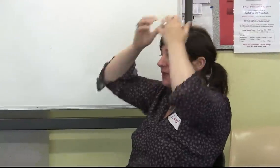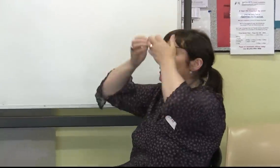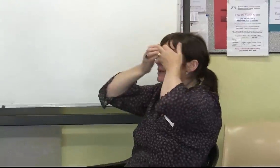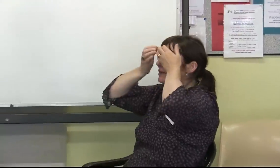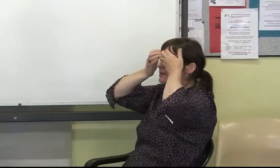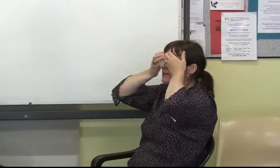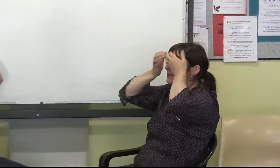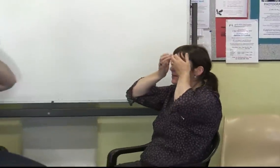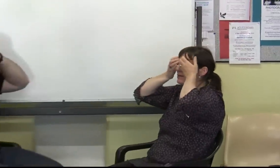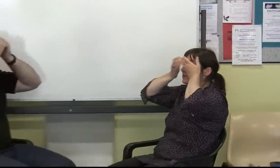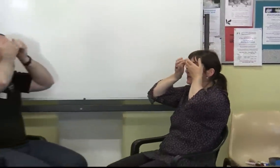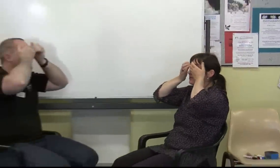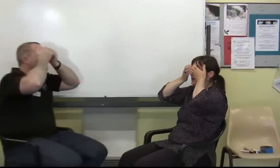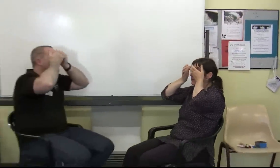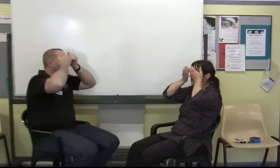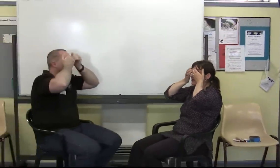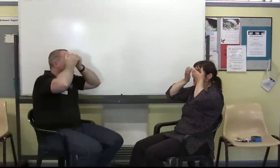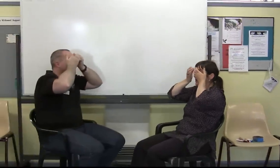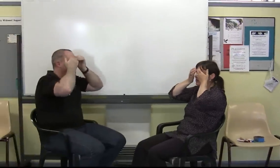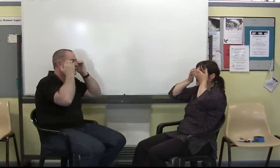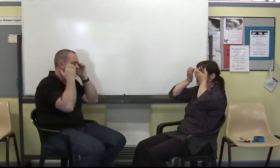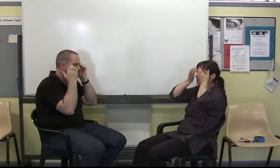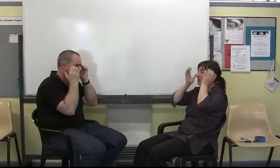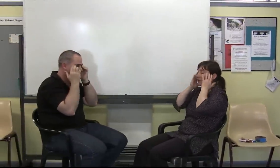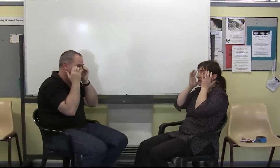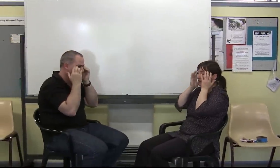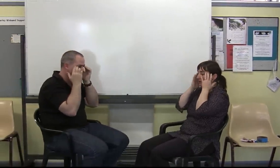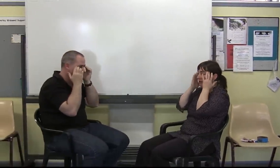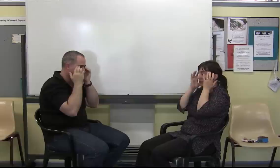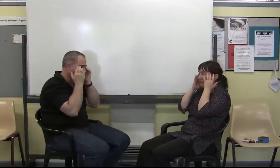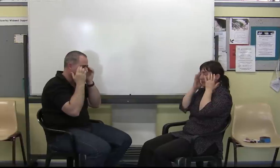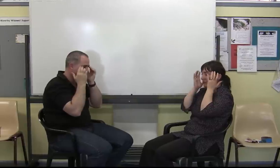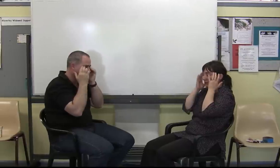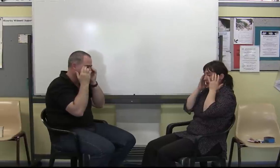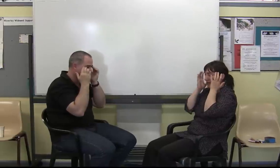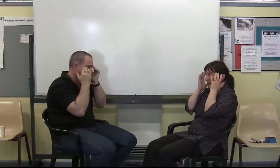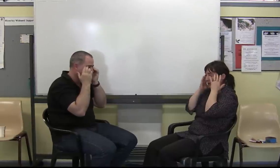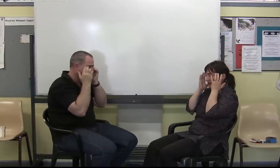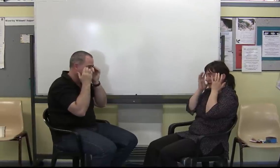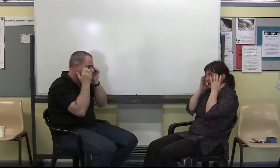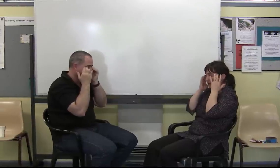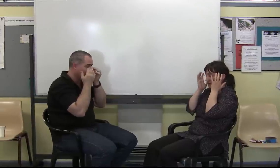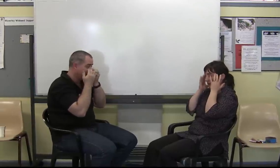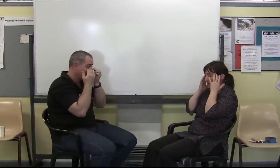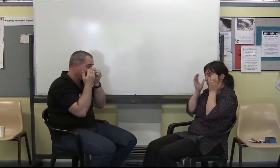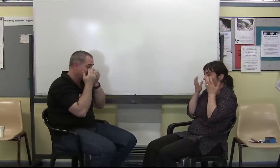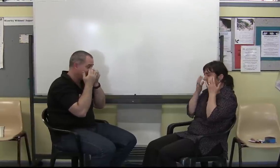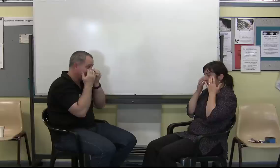procrastination. All this remaining procrastination. All the remaining excuses I put in front of myself. All the remaining excuses. What if I was on purpose?